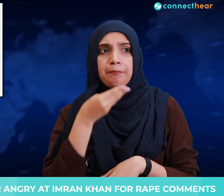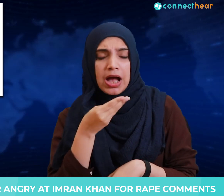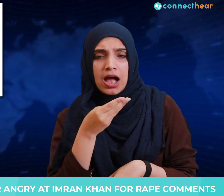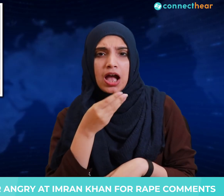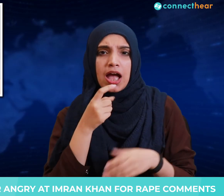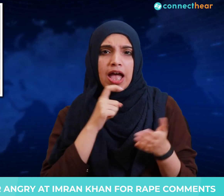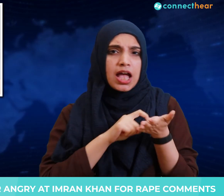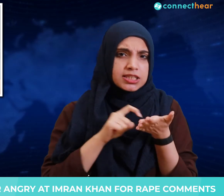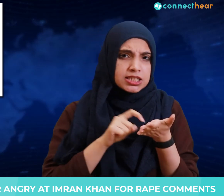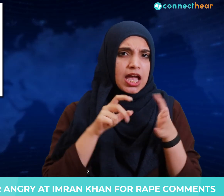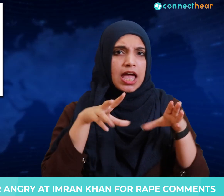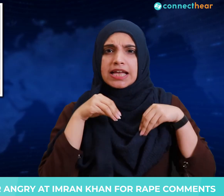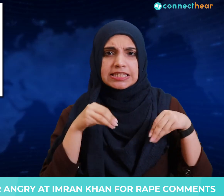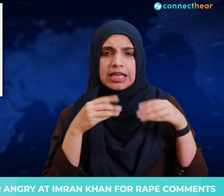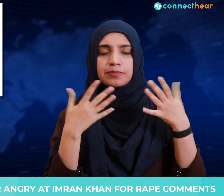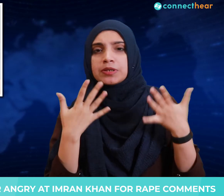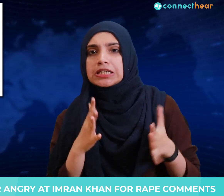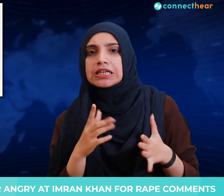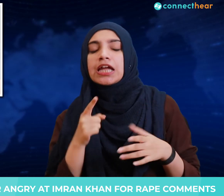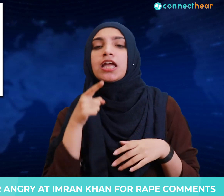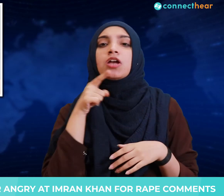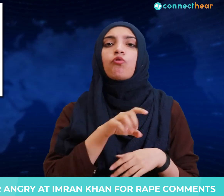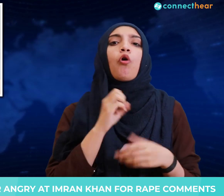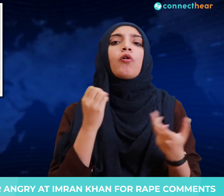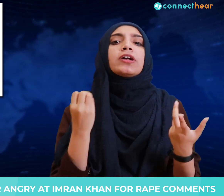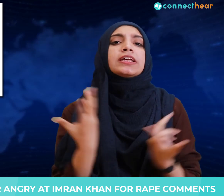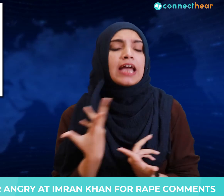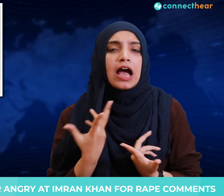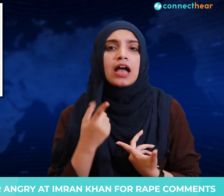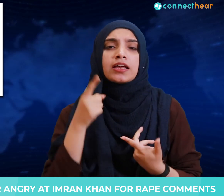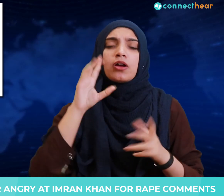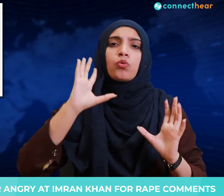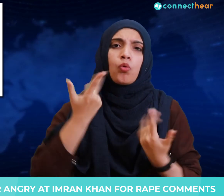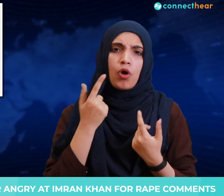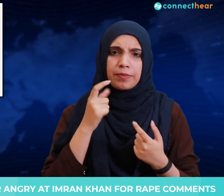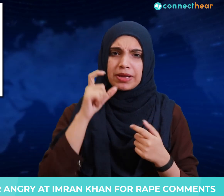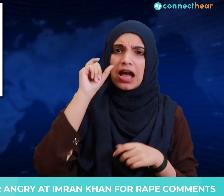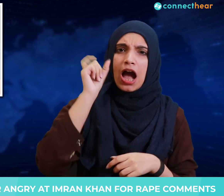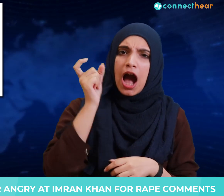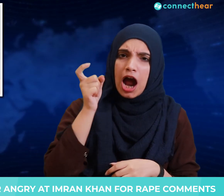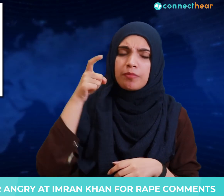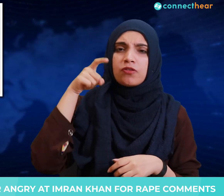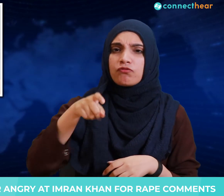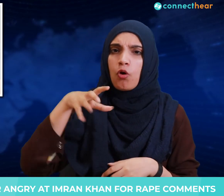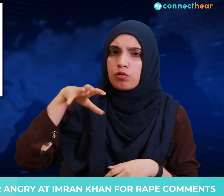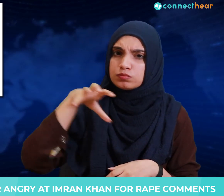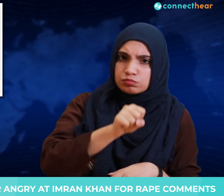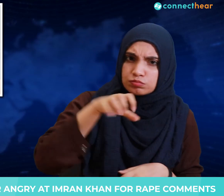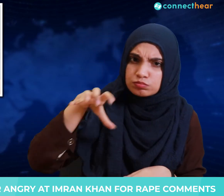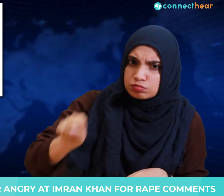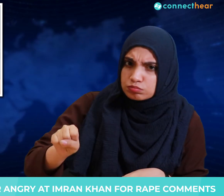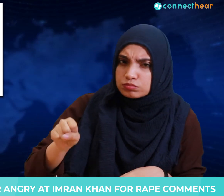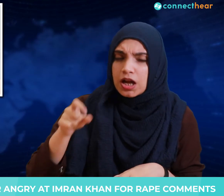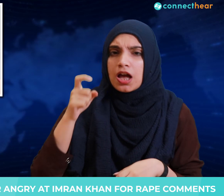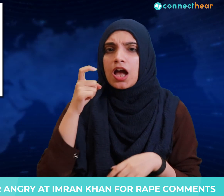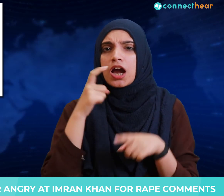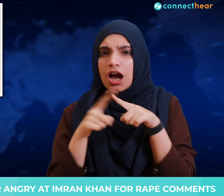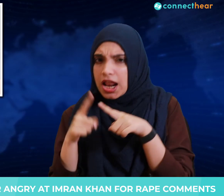access to Pakistani territory for any sort of action inside Afghanistan, several are furious at